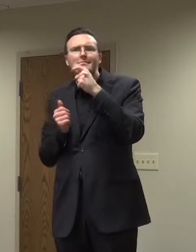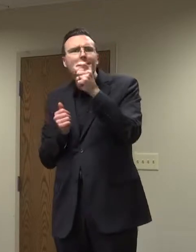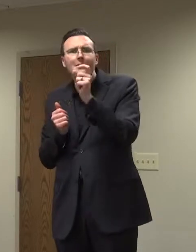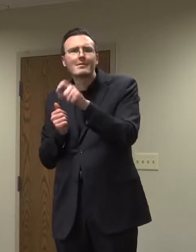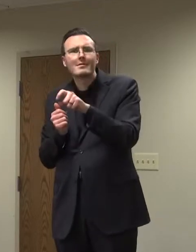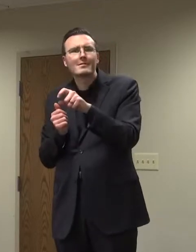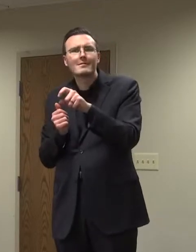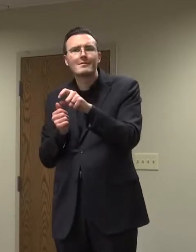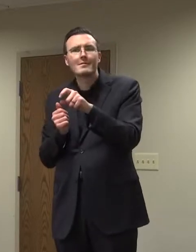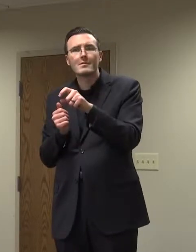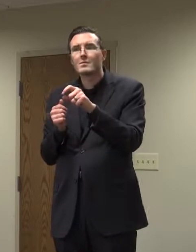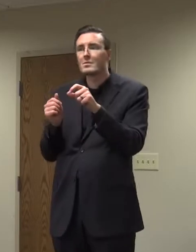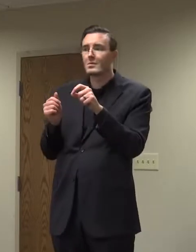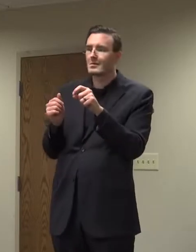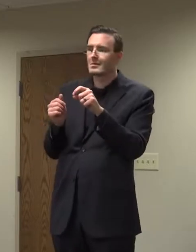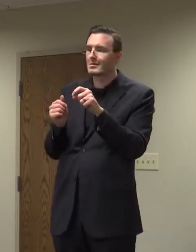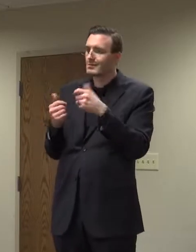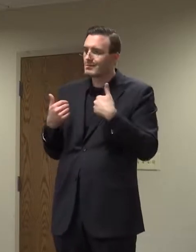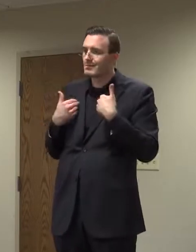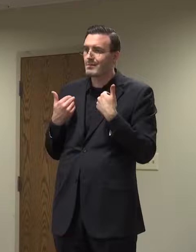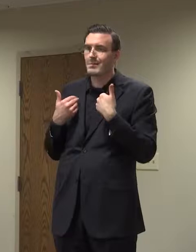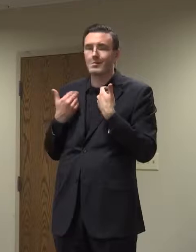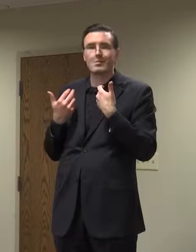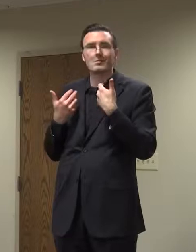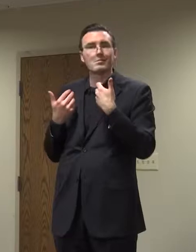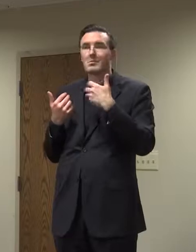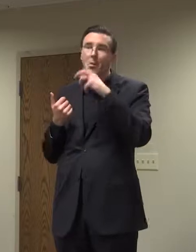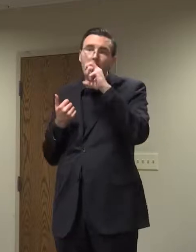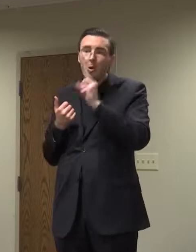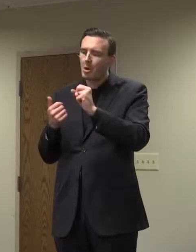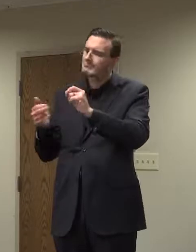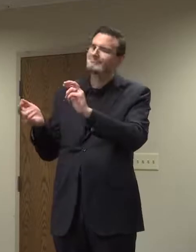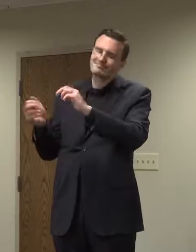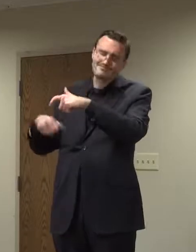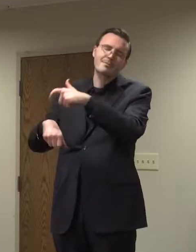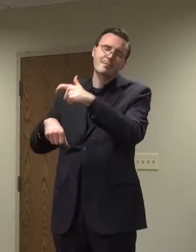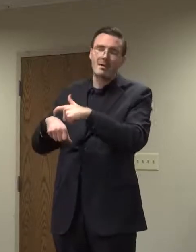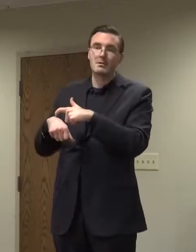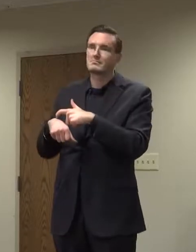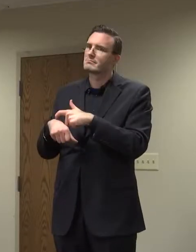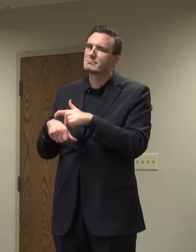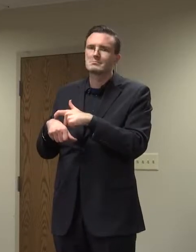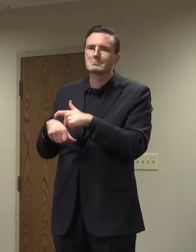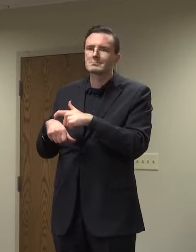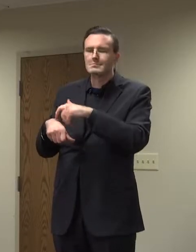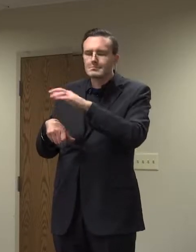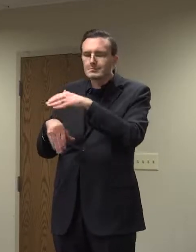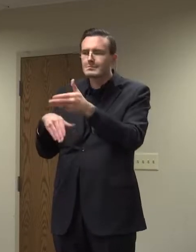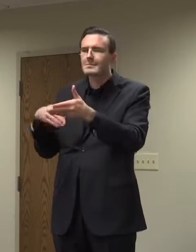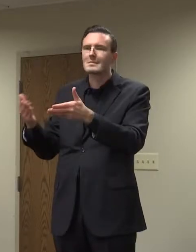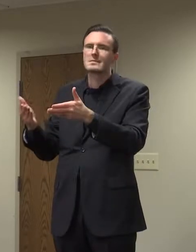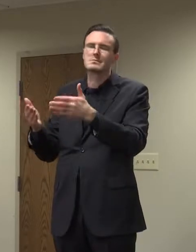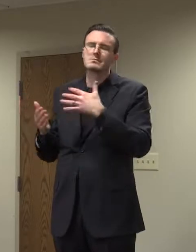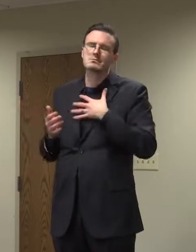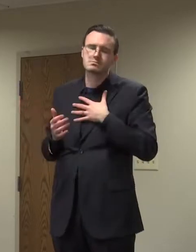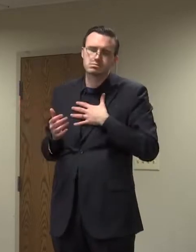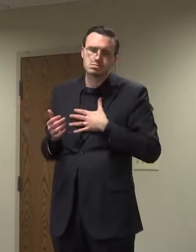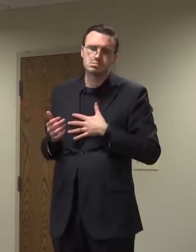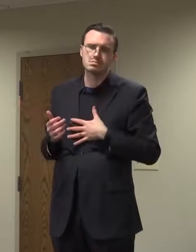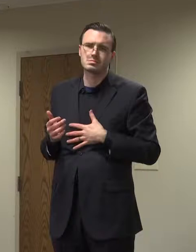their families and with their families for the loss of their loved ones. Our positivity rate is